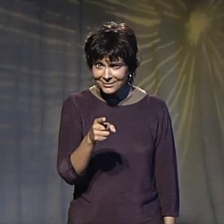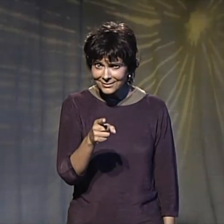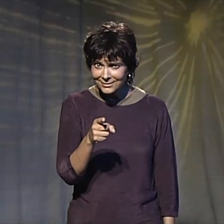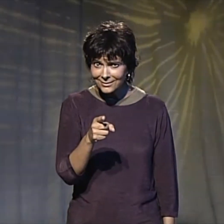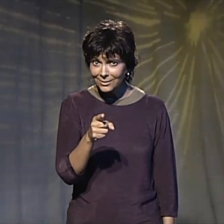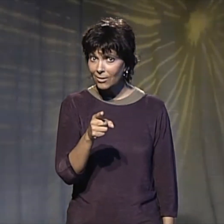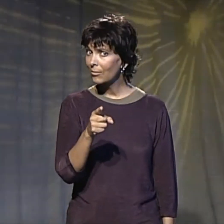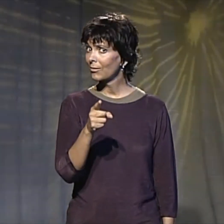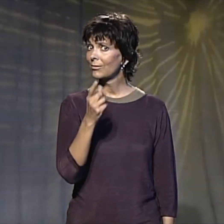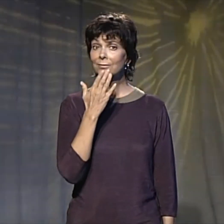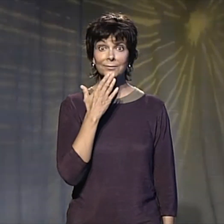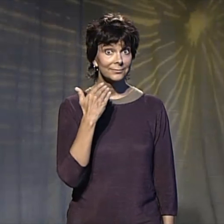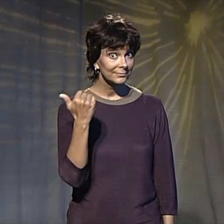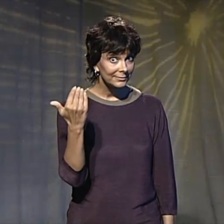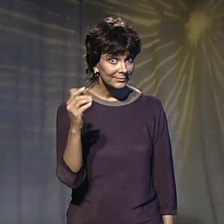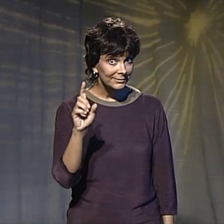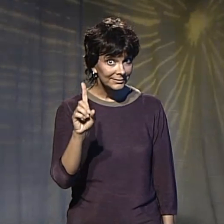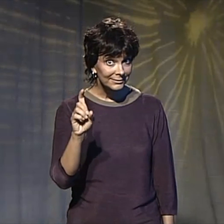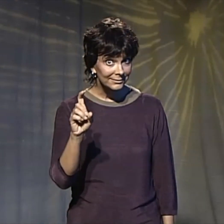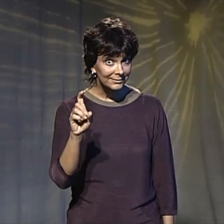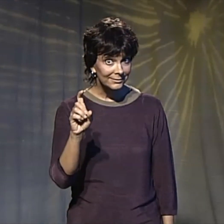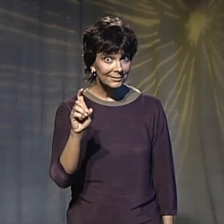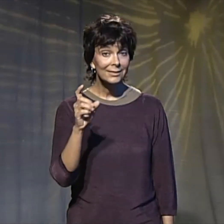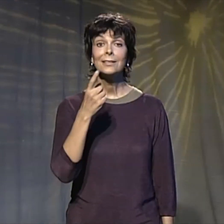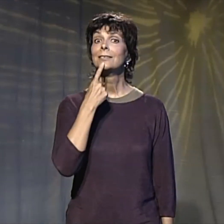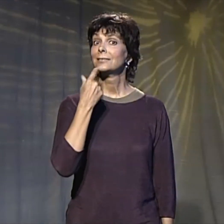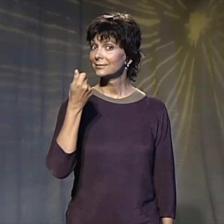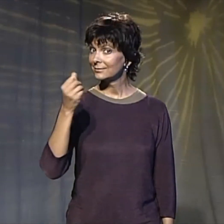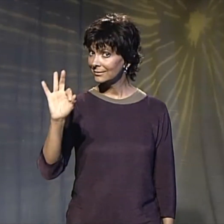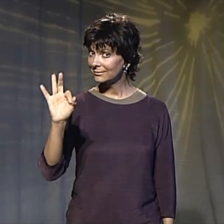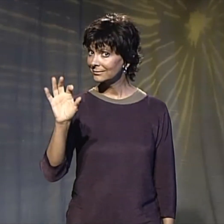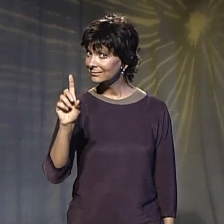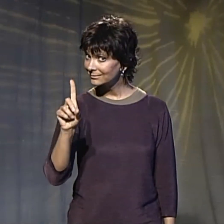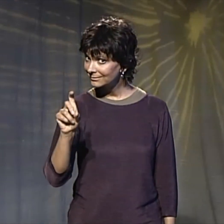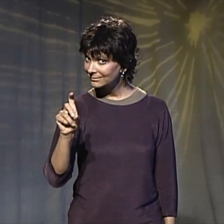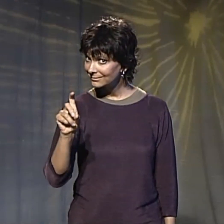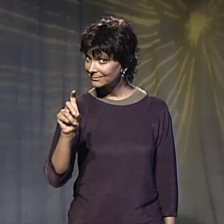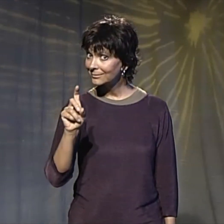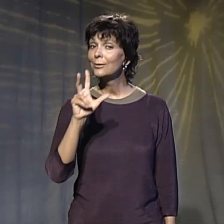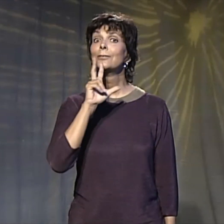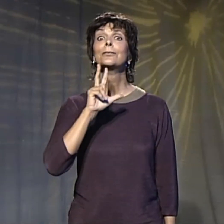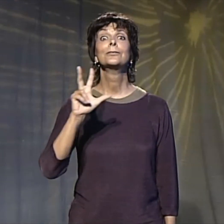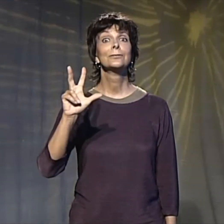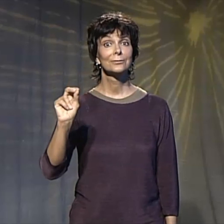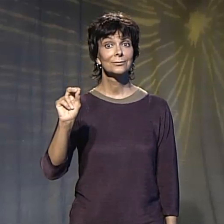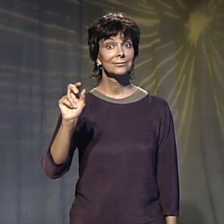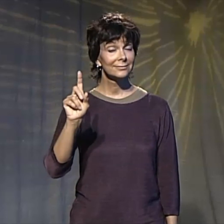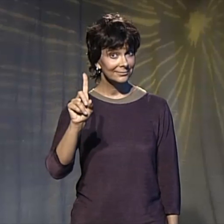How old are you? Are you 15? You set 19? Are you